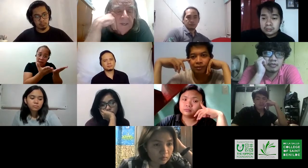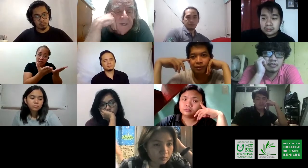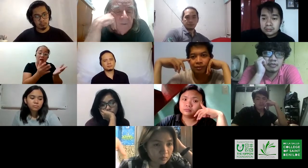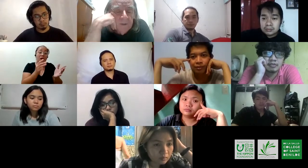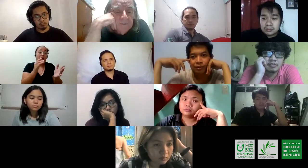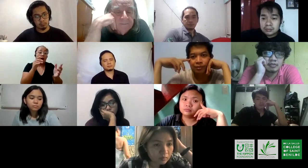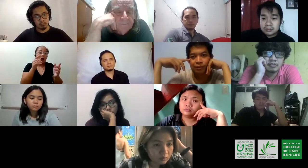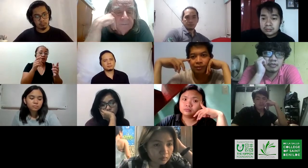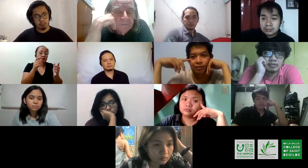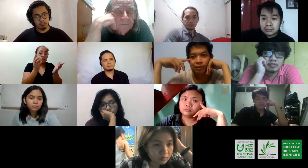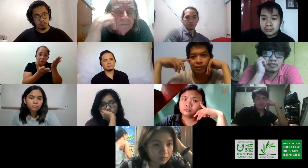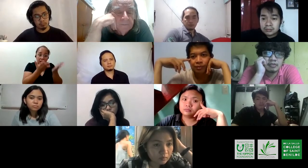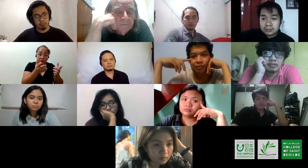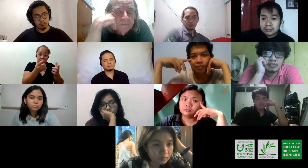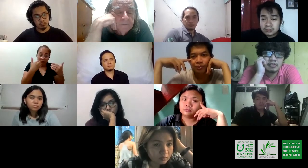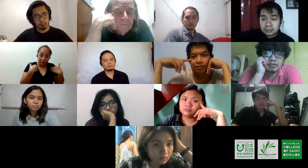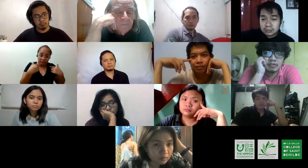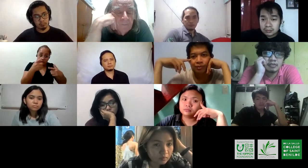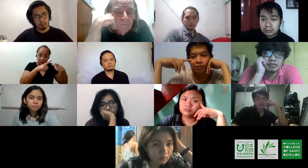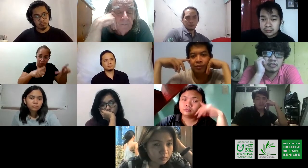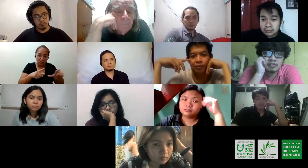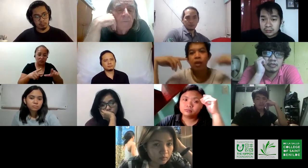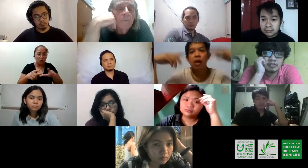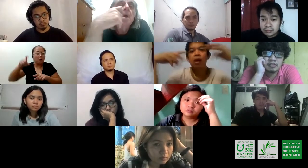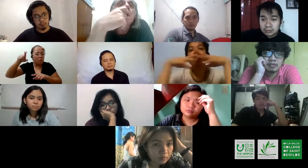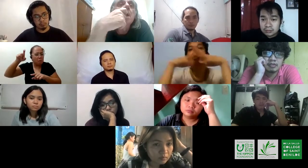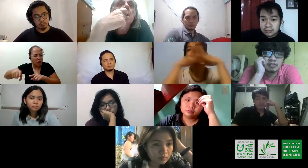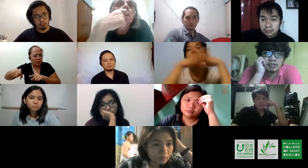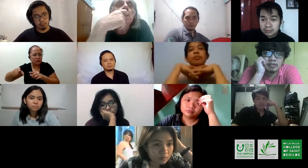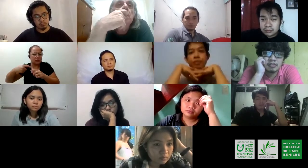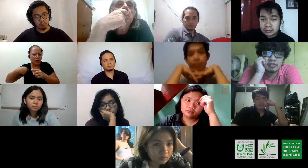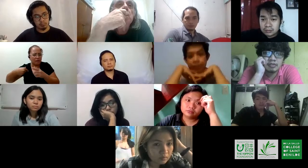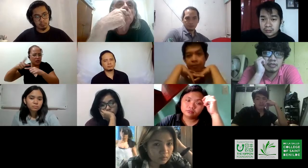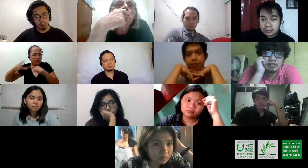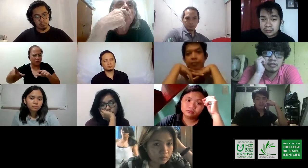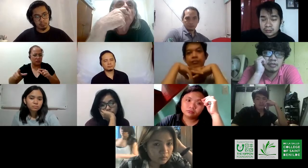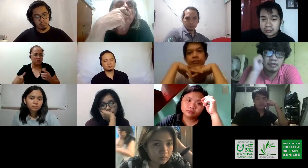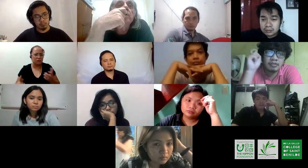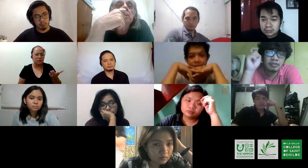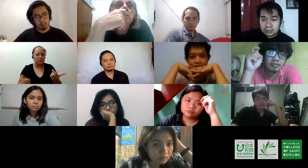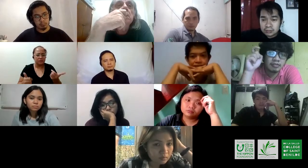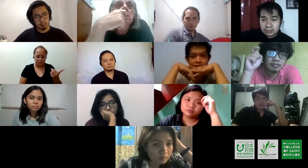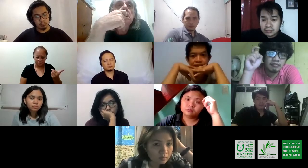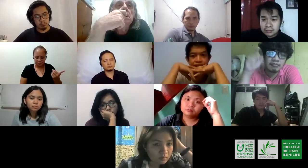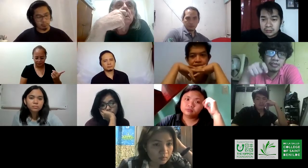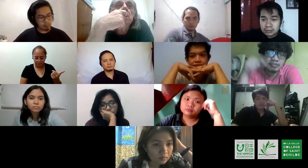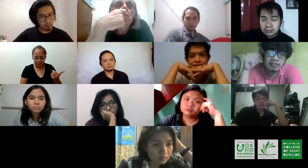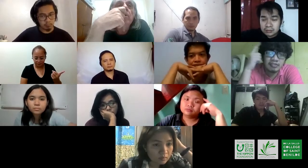a sign language.